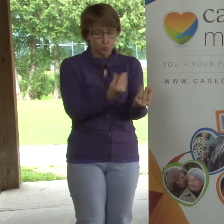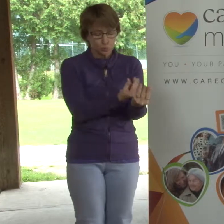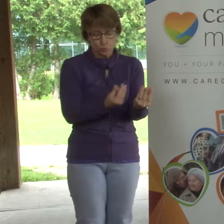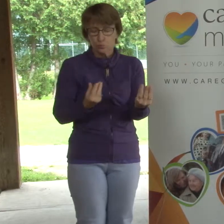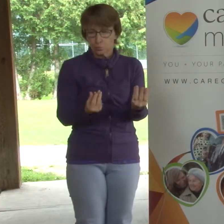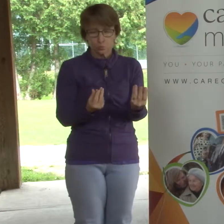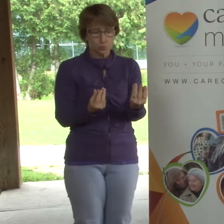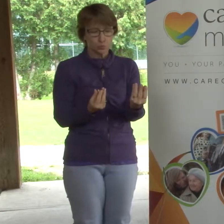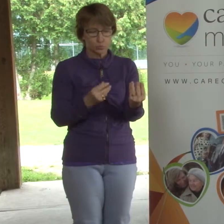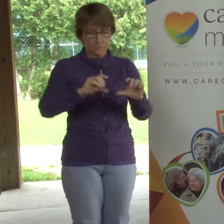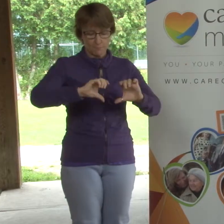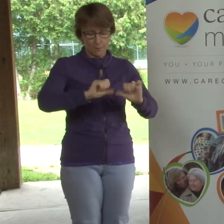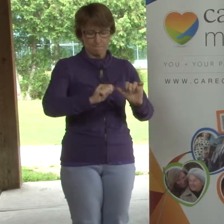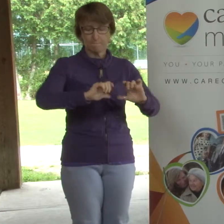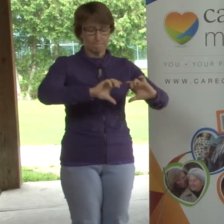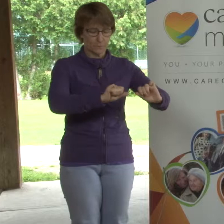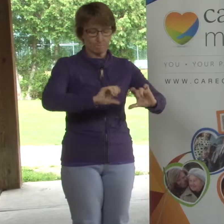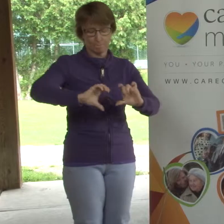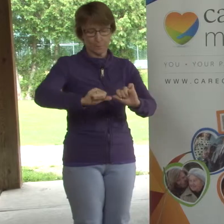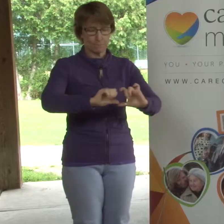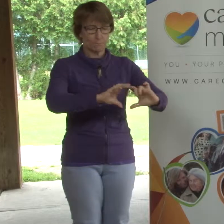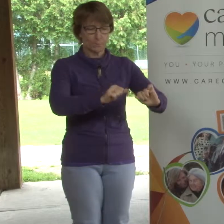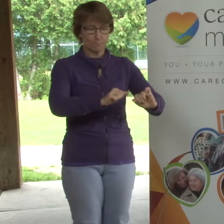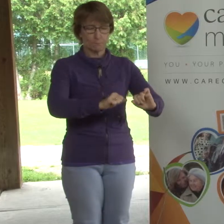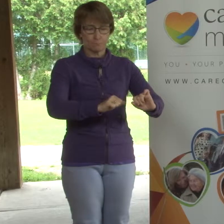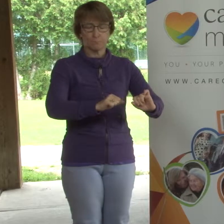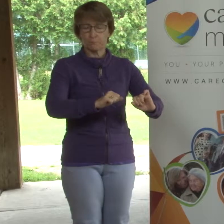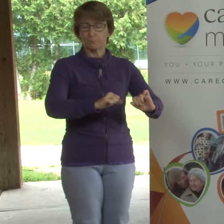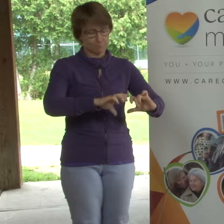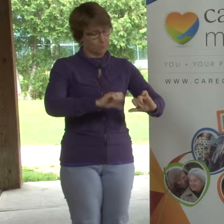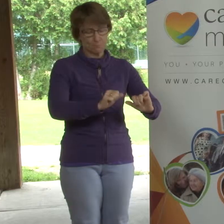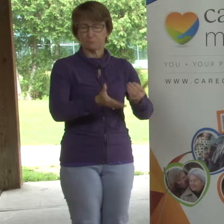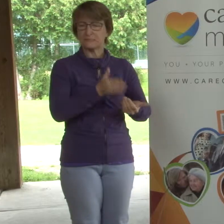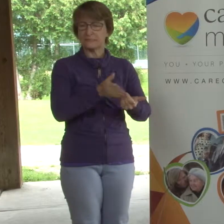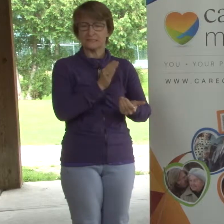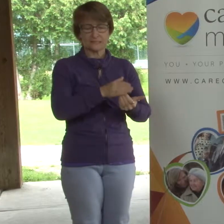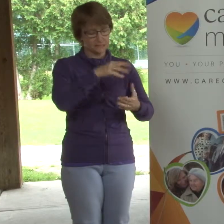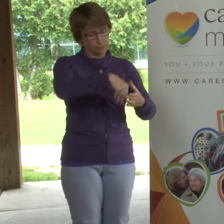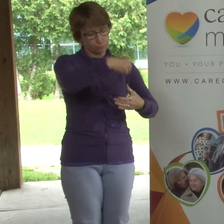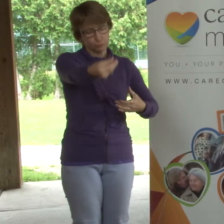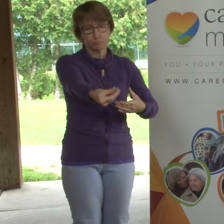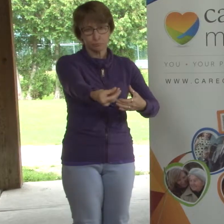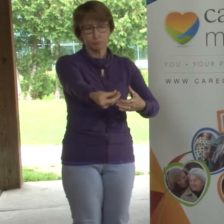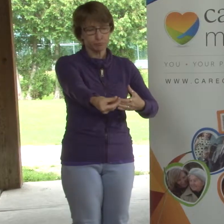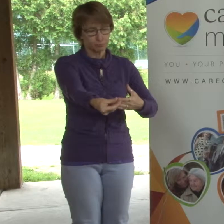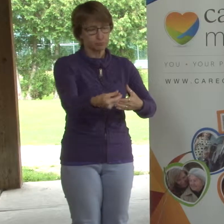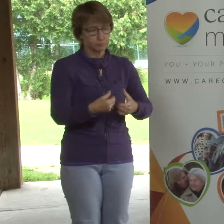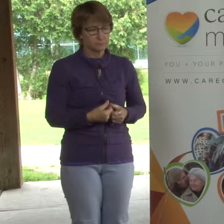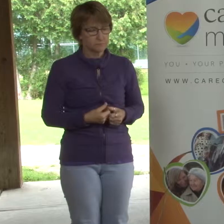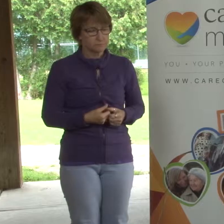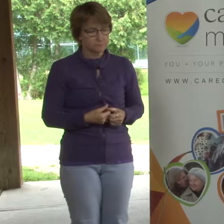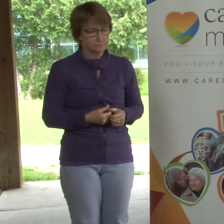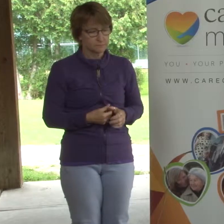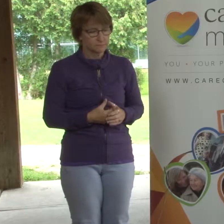And to pop the plant out of the cello pack, it's been my best experience just to push up from the bottom and then gently